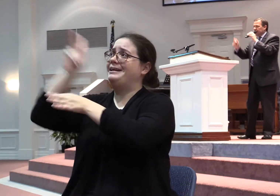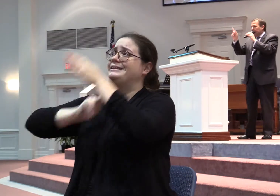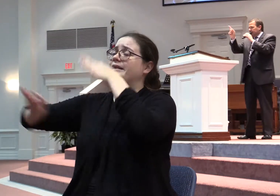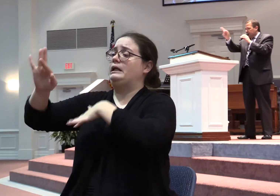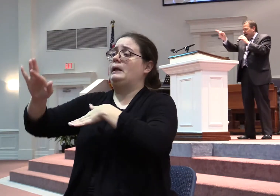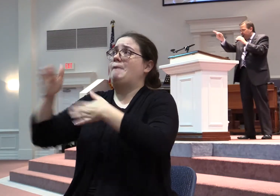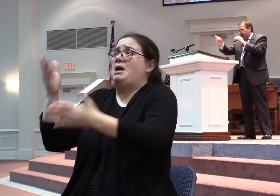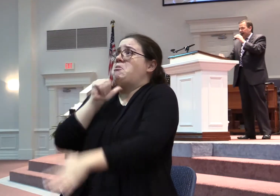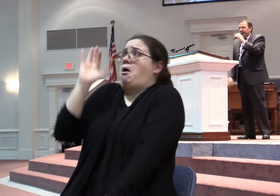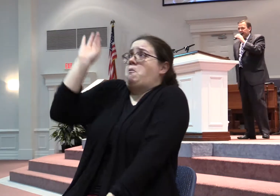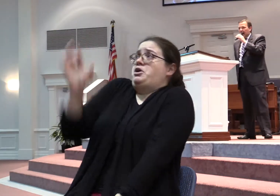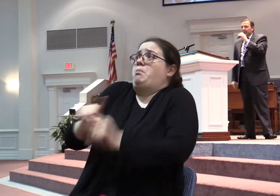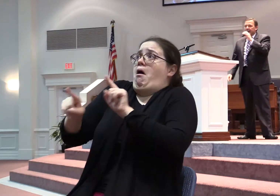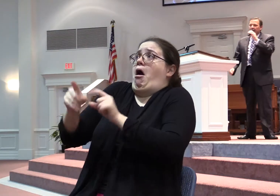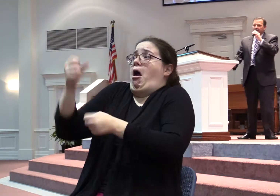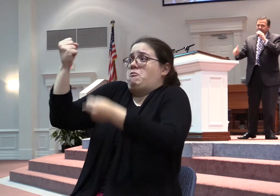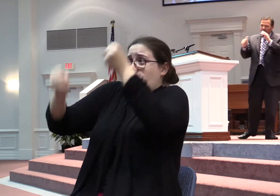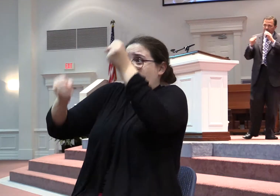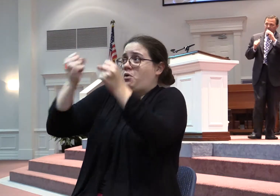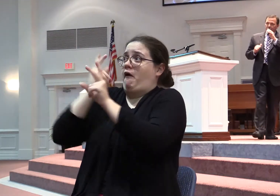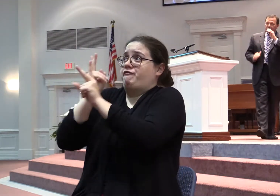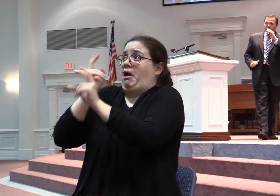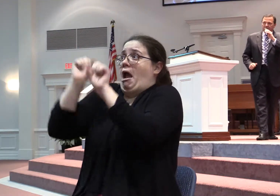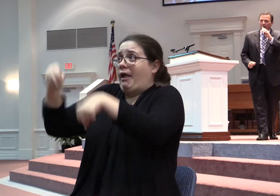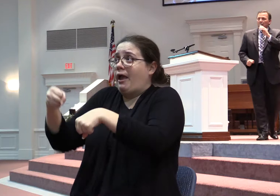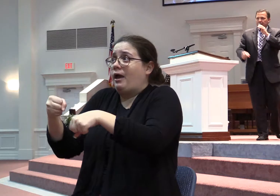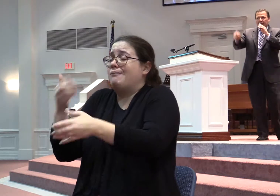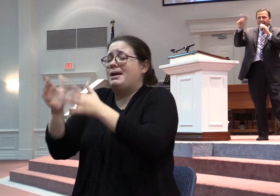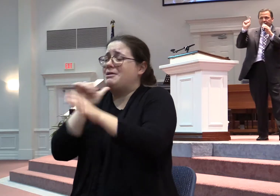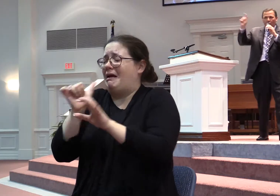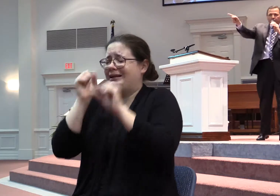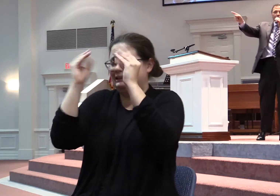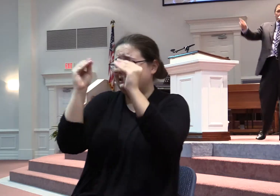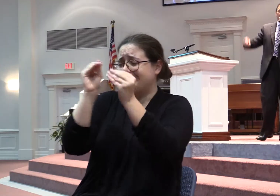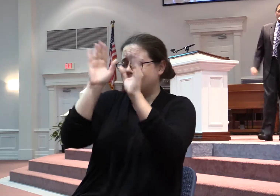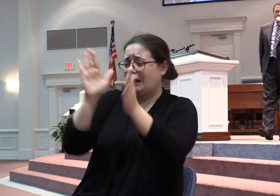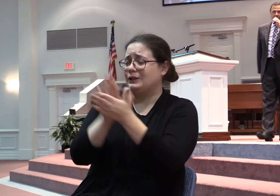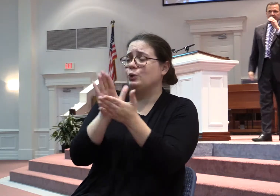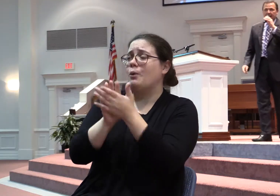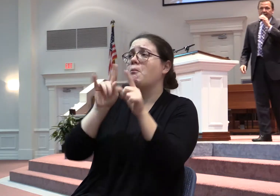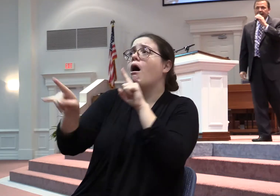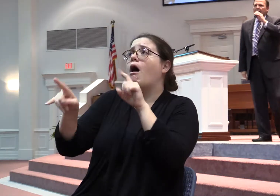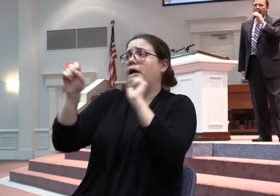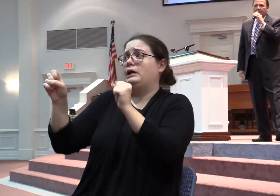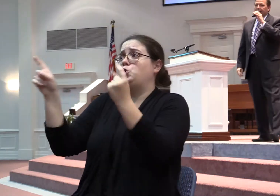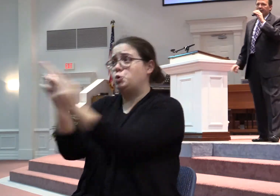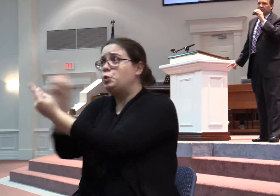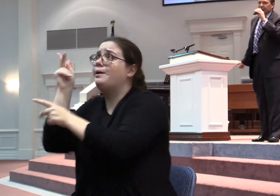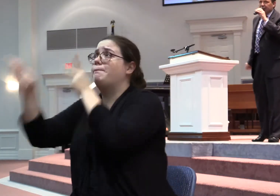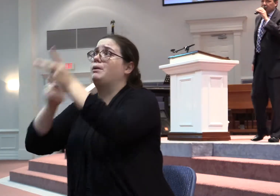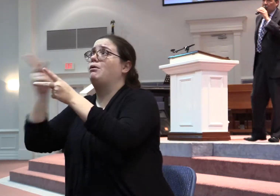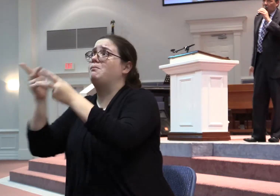preacher, but I can drive a van. And I may not be a Sunday school teacher, but I can open the door for somebody.